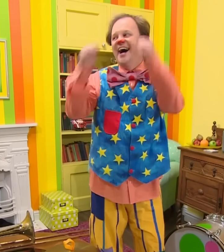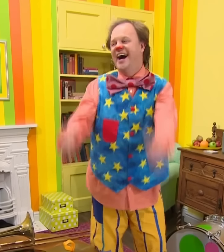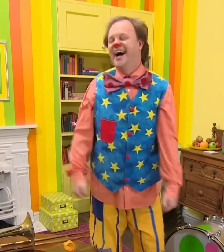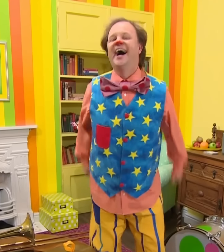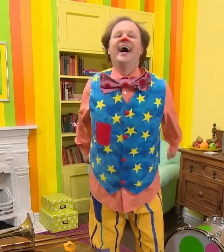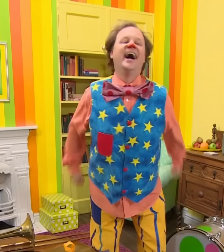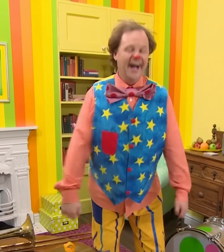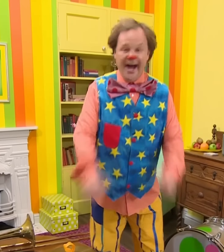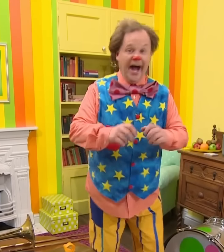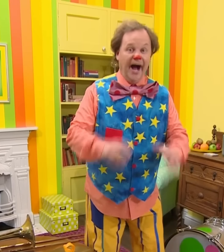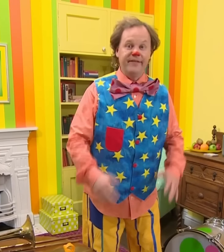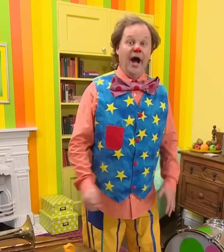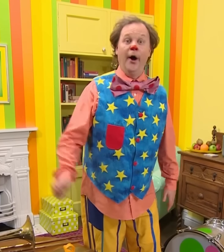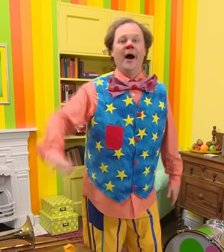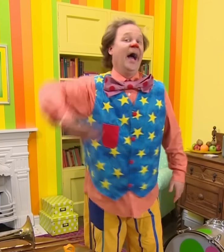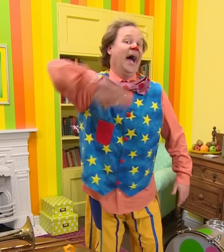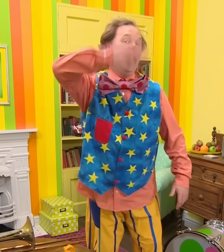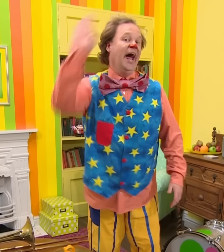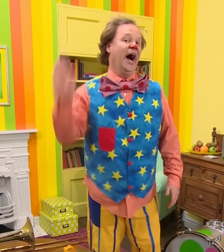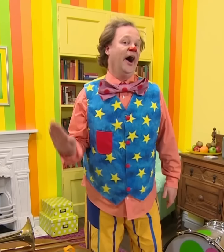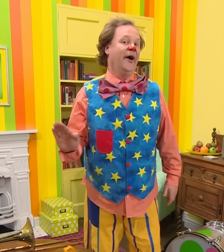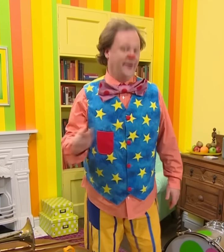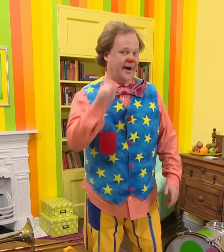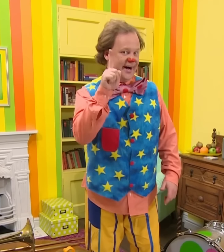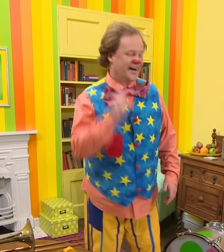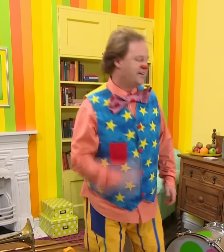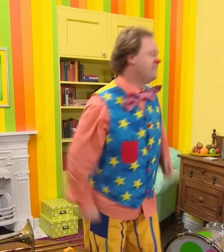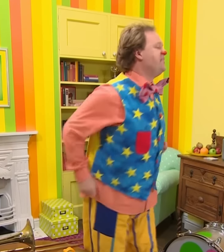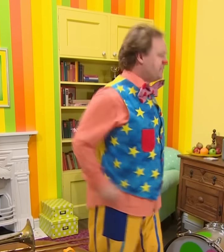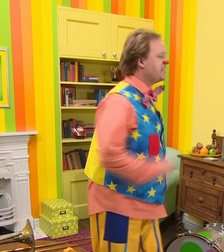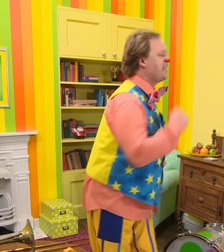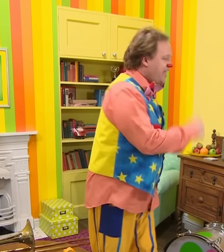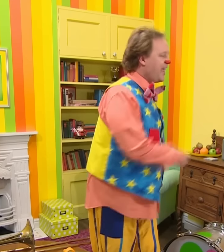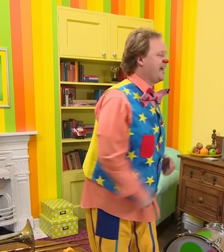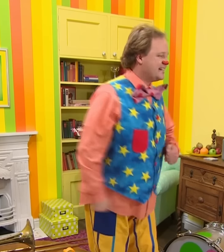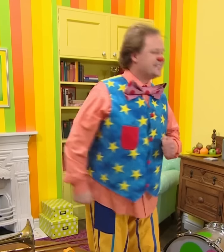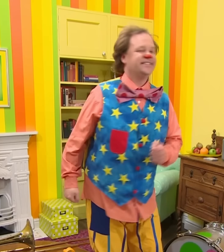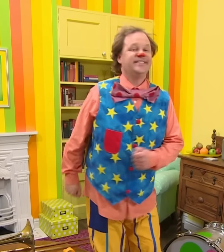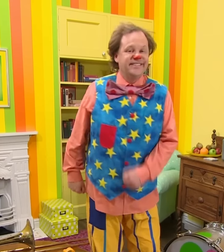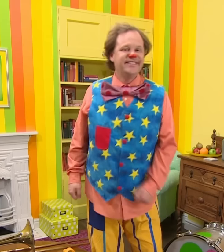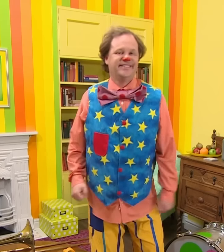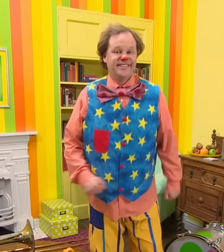Hello, Mr. Tumble. Oh, hello! Are you playing music, Mr.